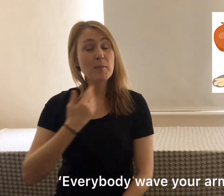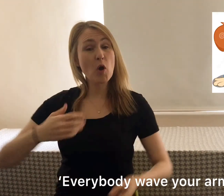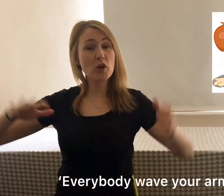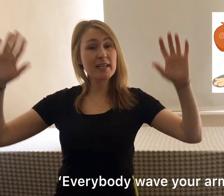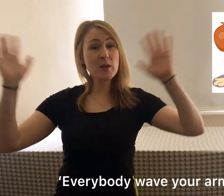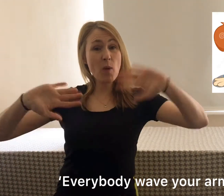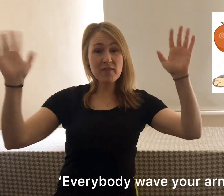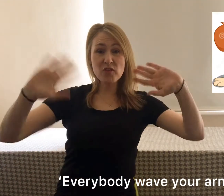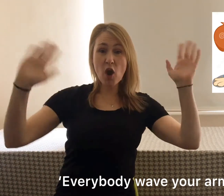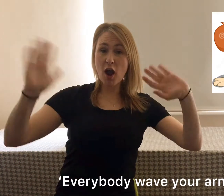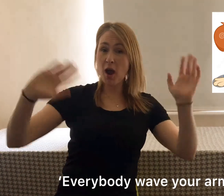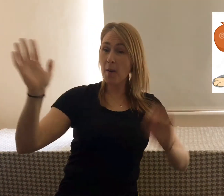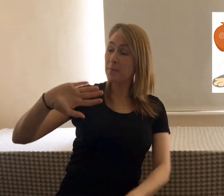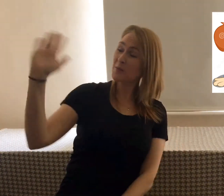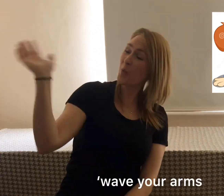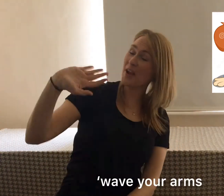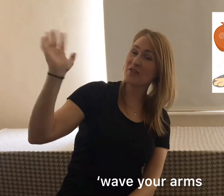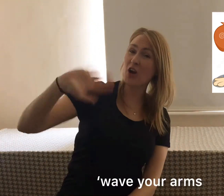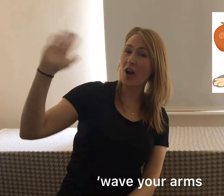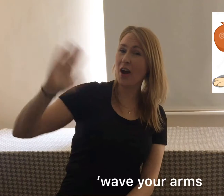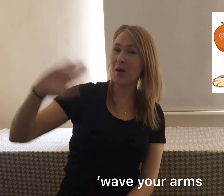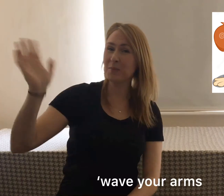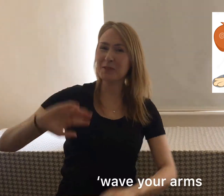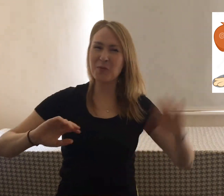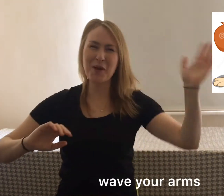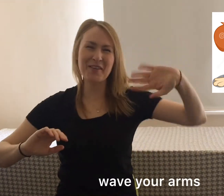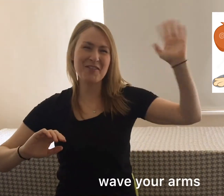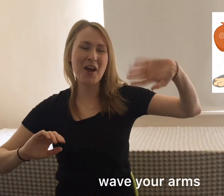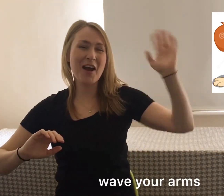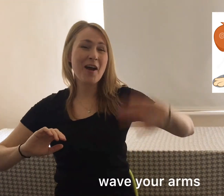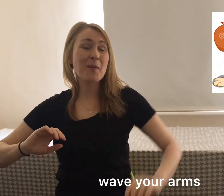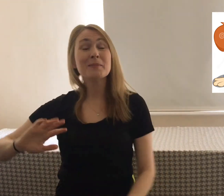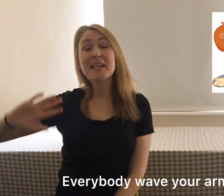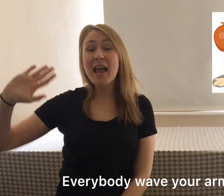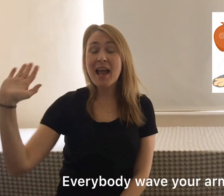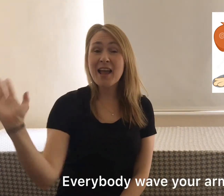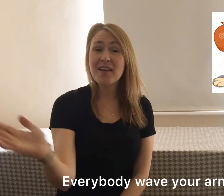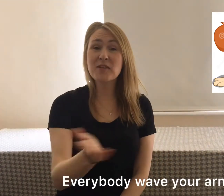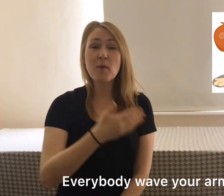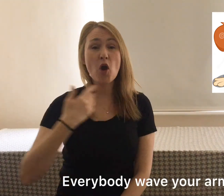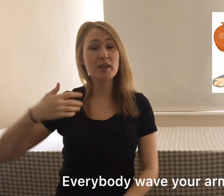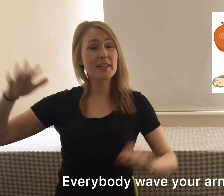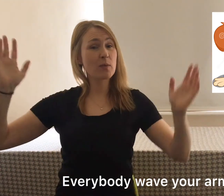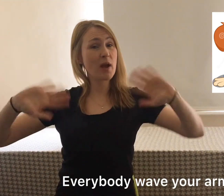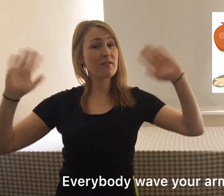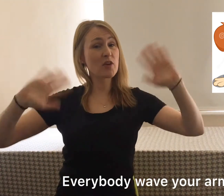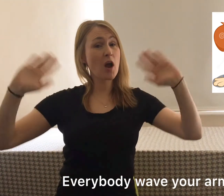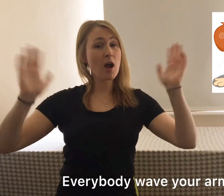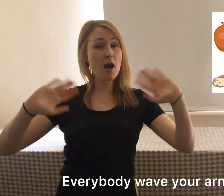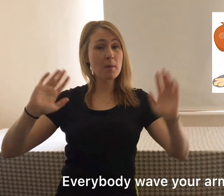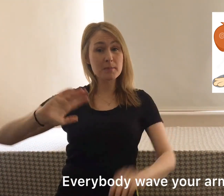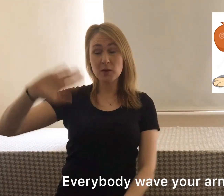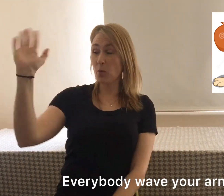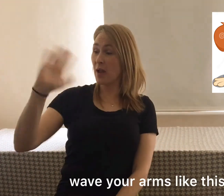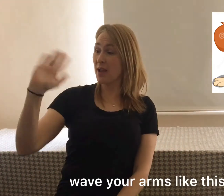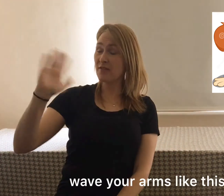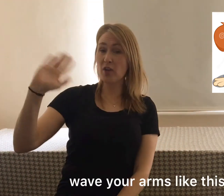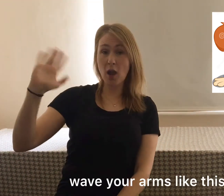Everybody wave your arms, wave your arms, wave your arms. Everybody wave your arms, wave your arms